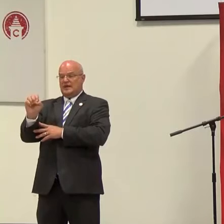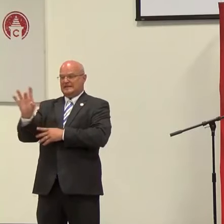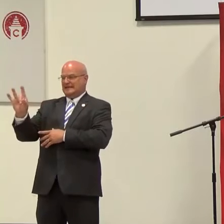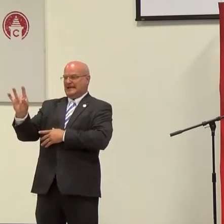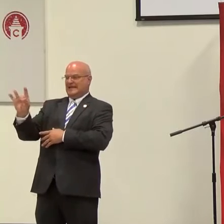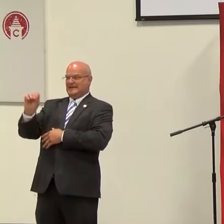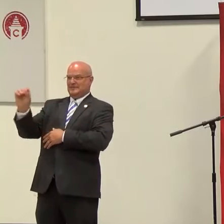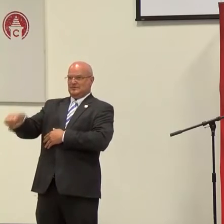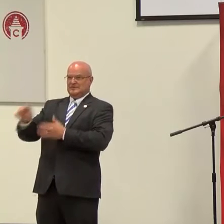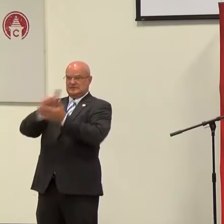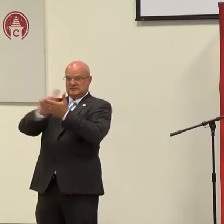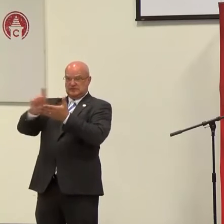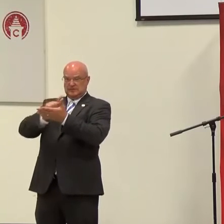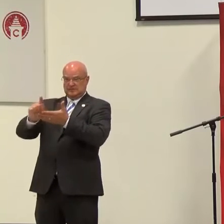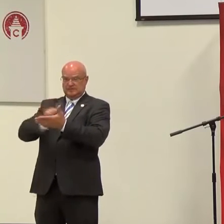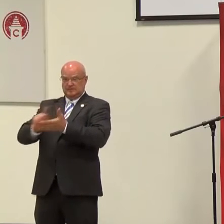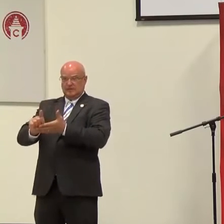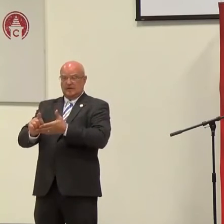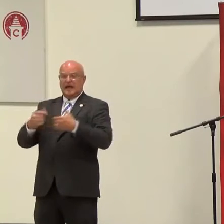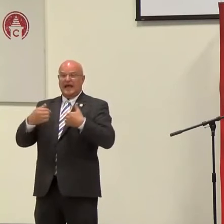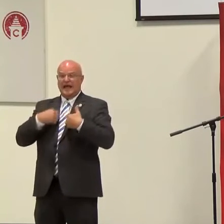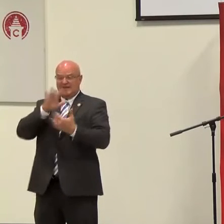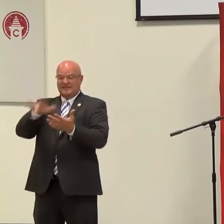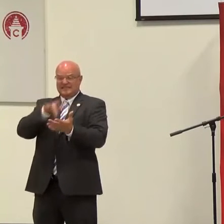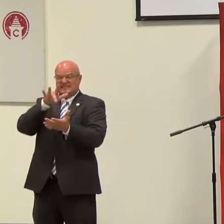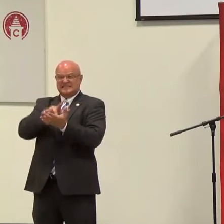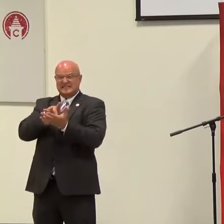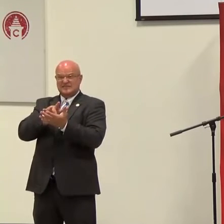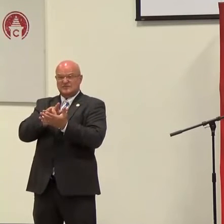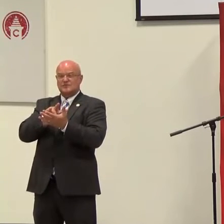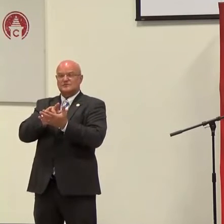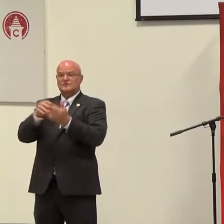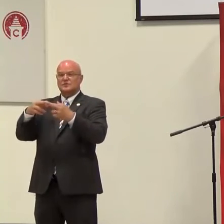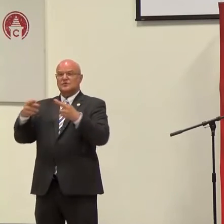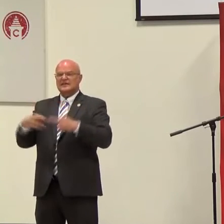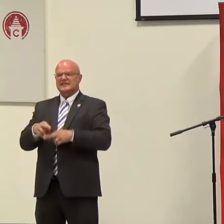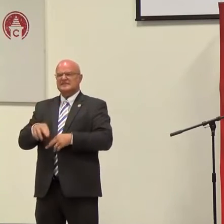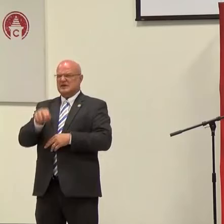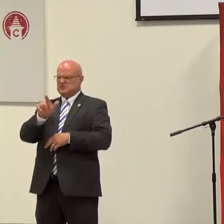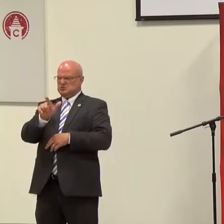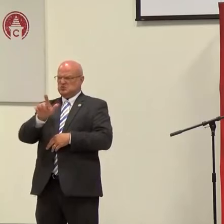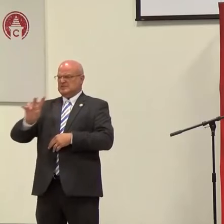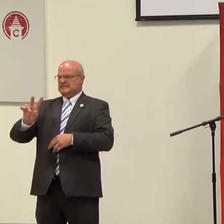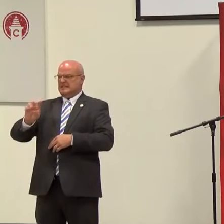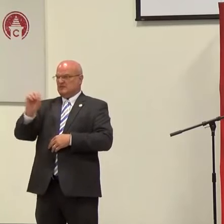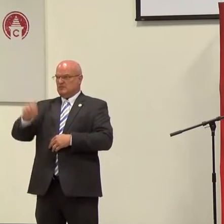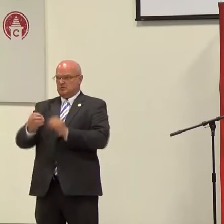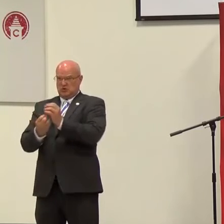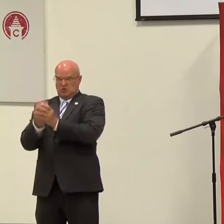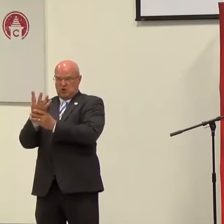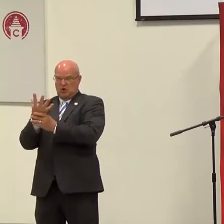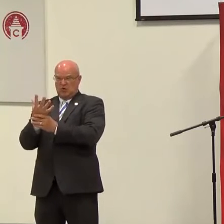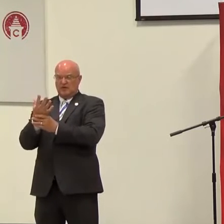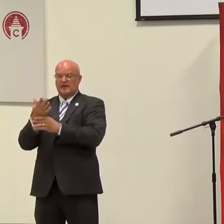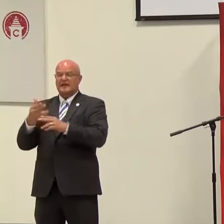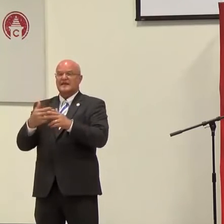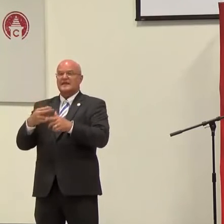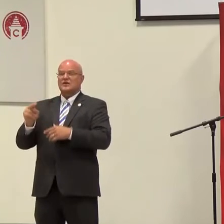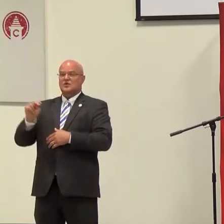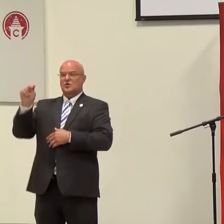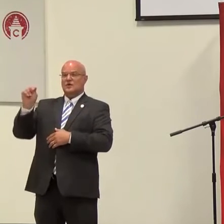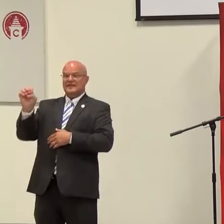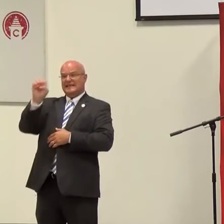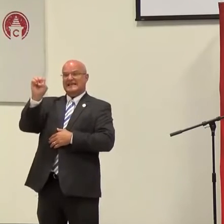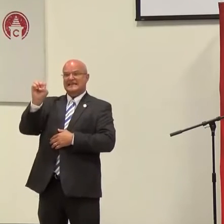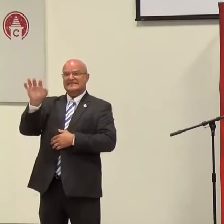18% week over week. You've got the central region that's growing at about 27%. And then you've got